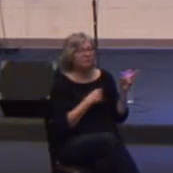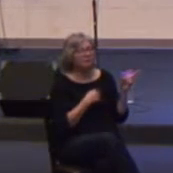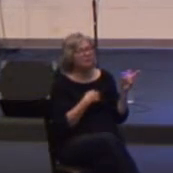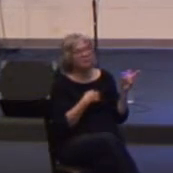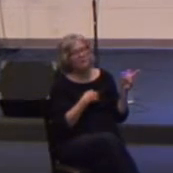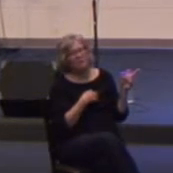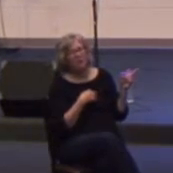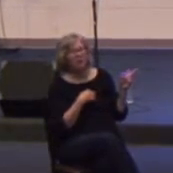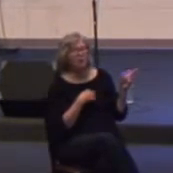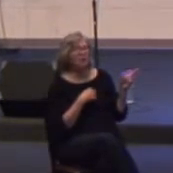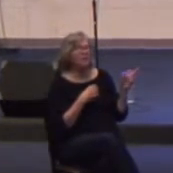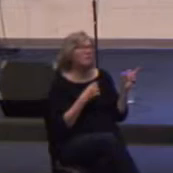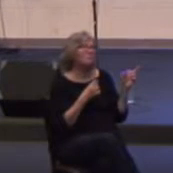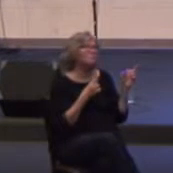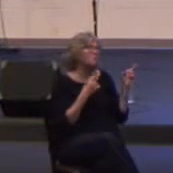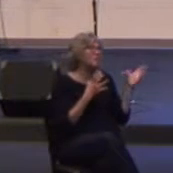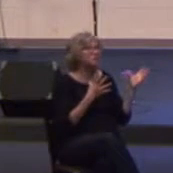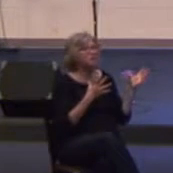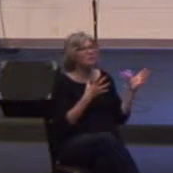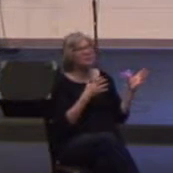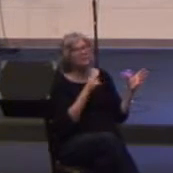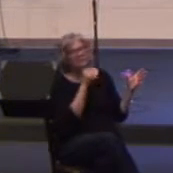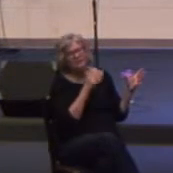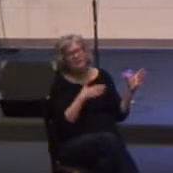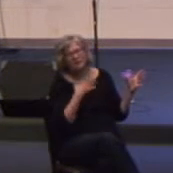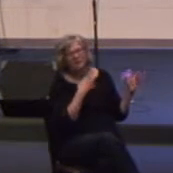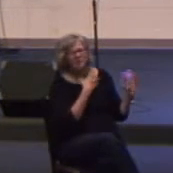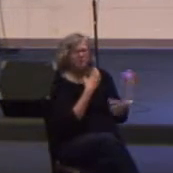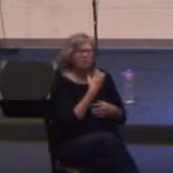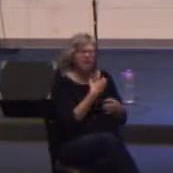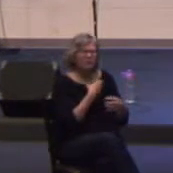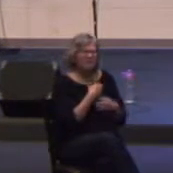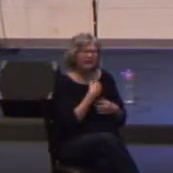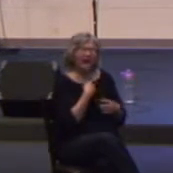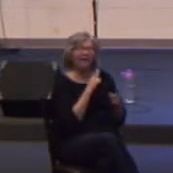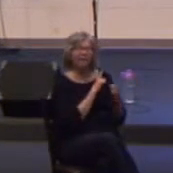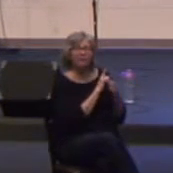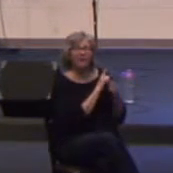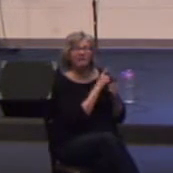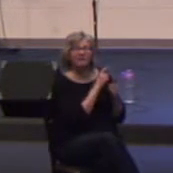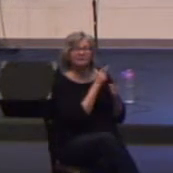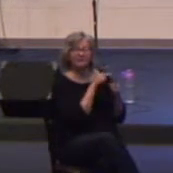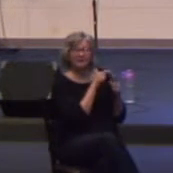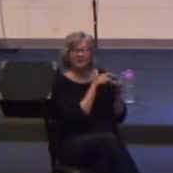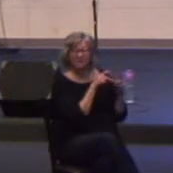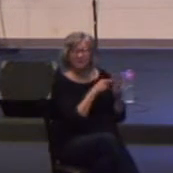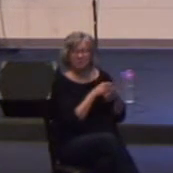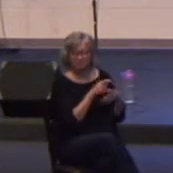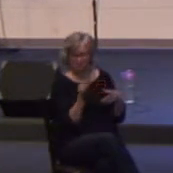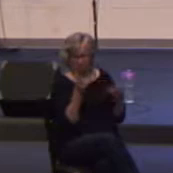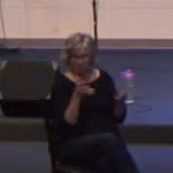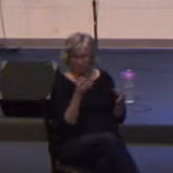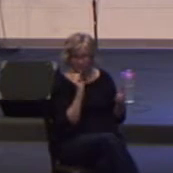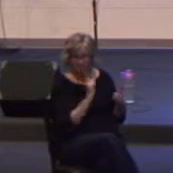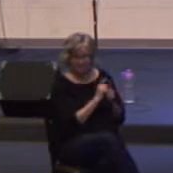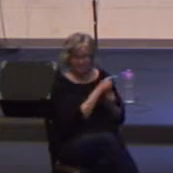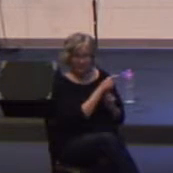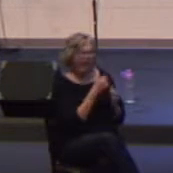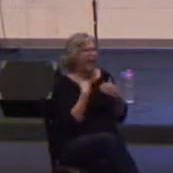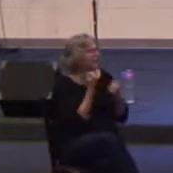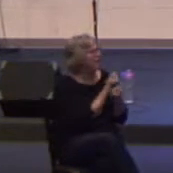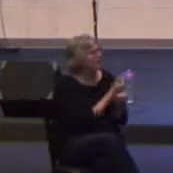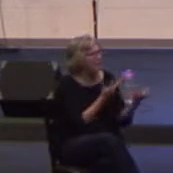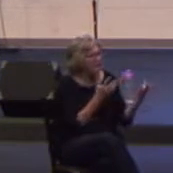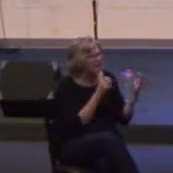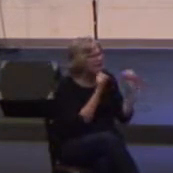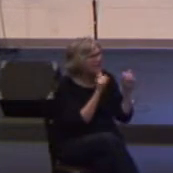miserable, discontent grumblers. I've met some of these people. You've met some of these people. The fact that they have everything they could